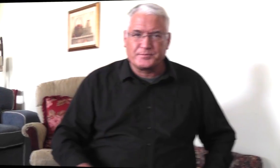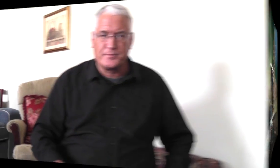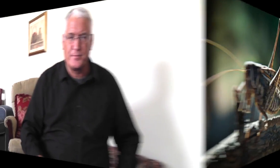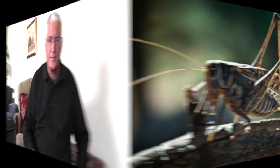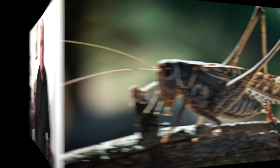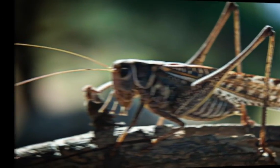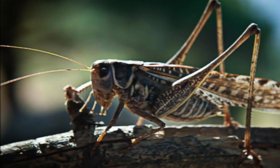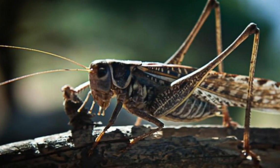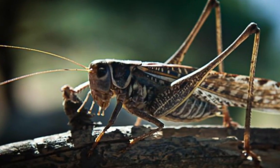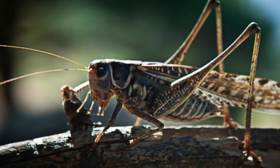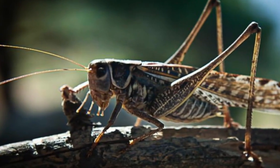like? Let's see a picture.